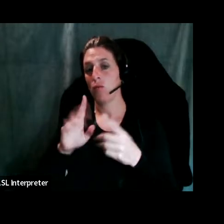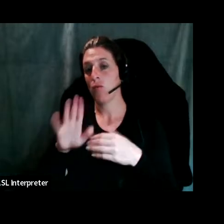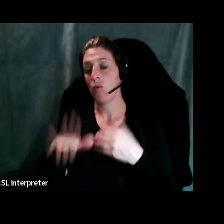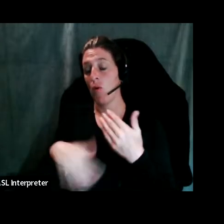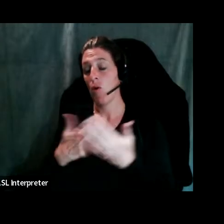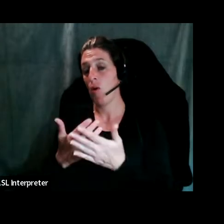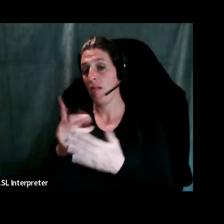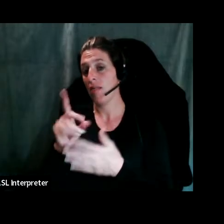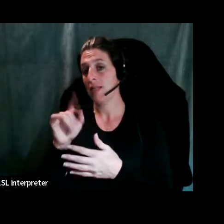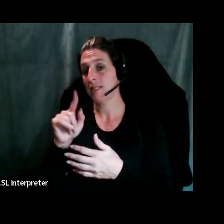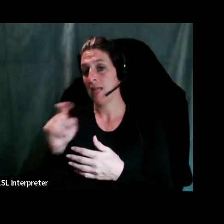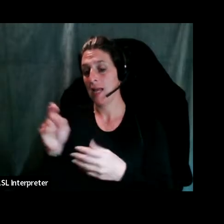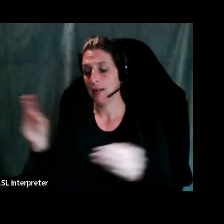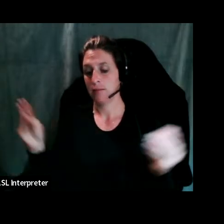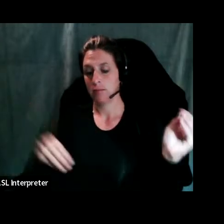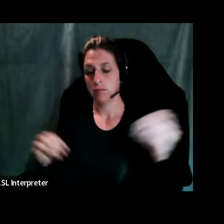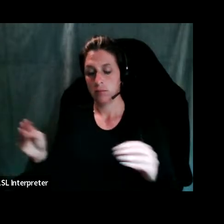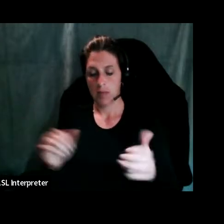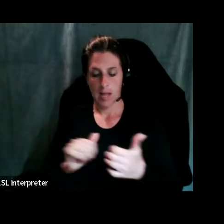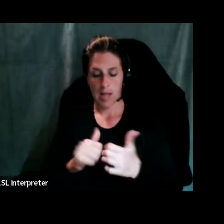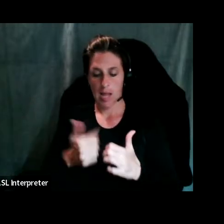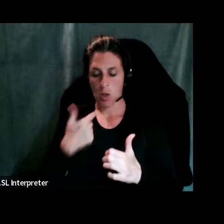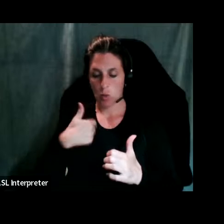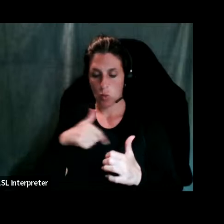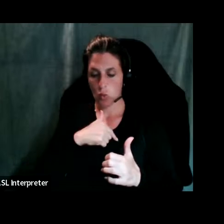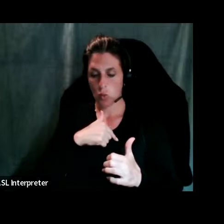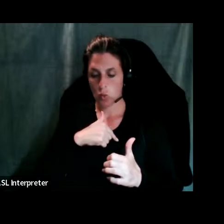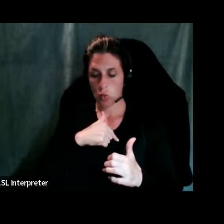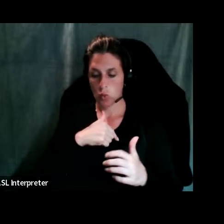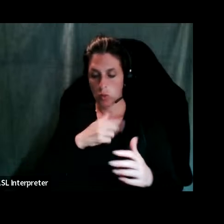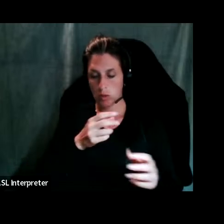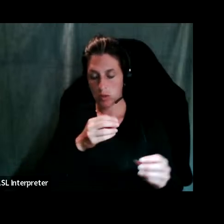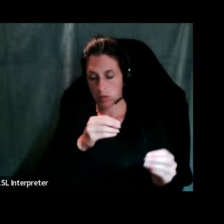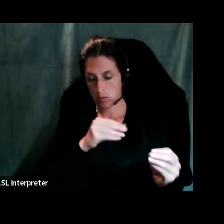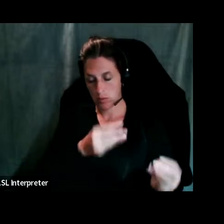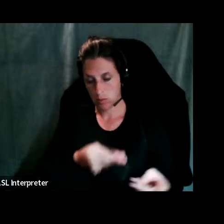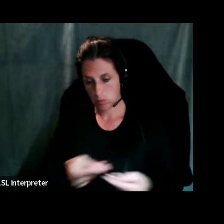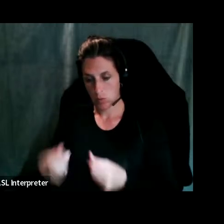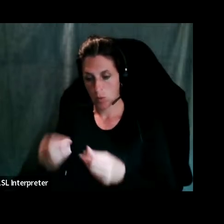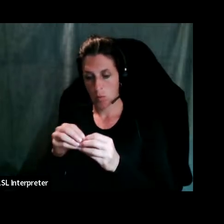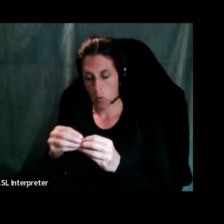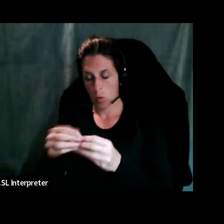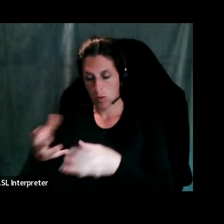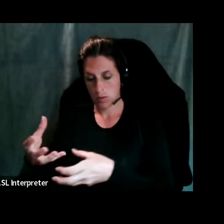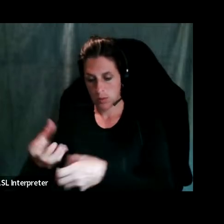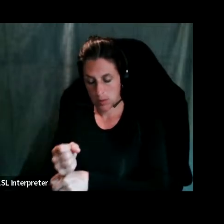we put it in to kind of a more concise vision. But almost